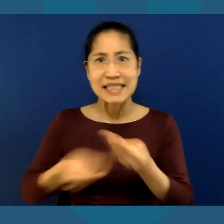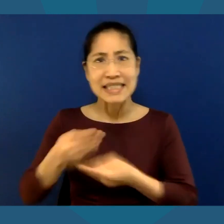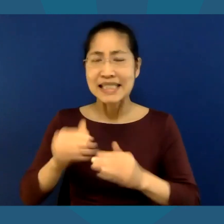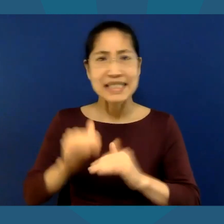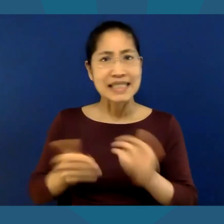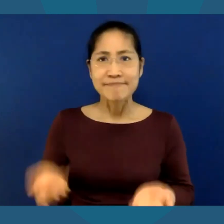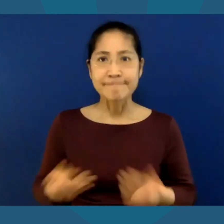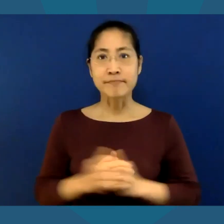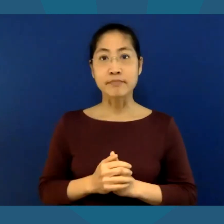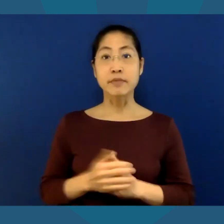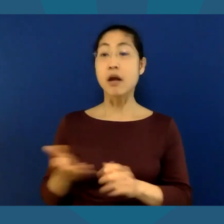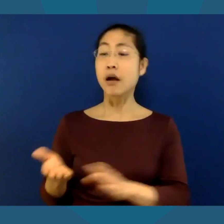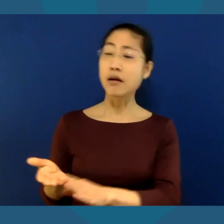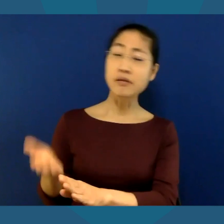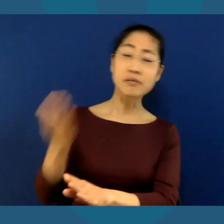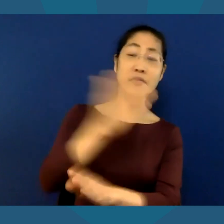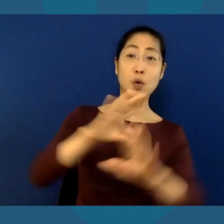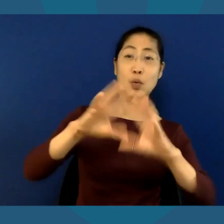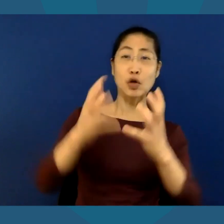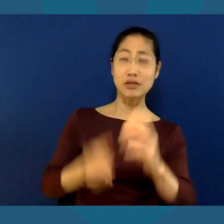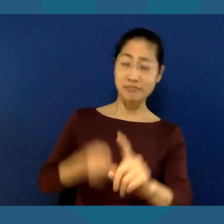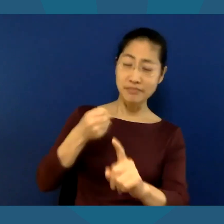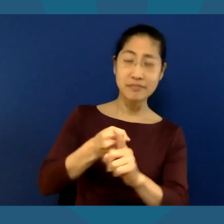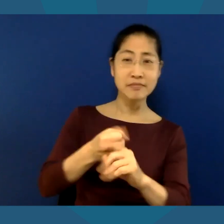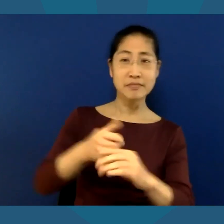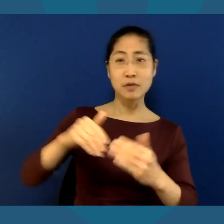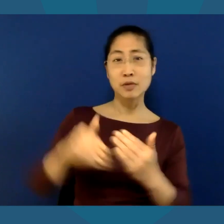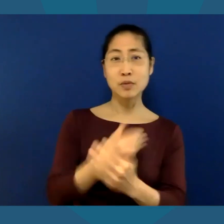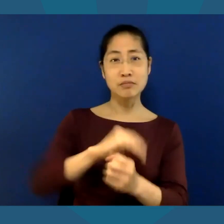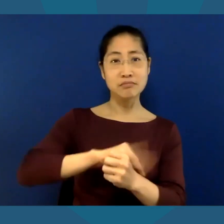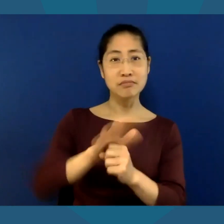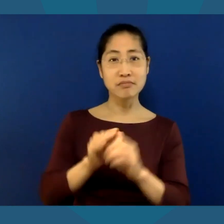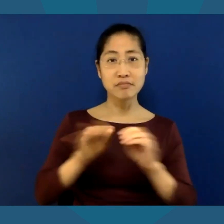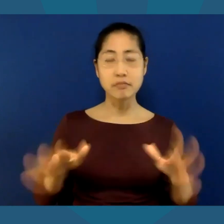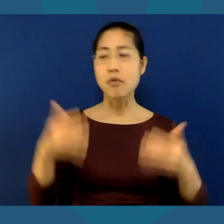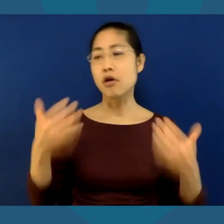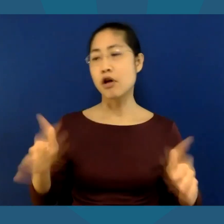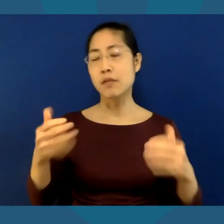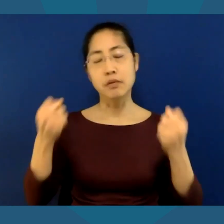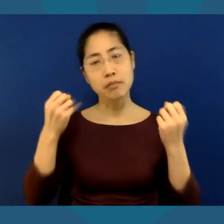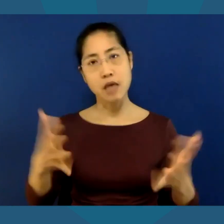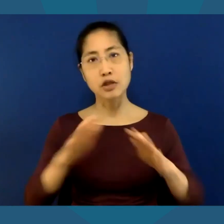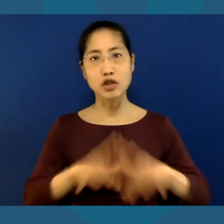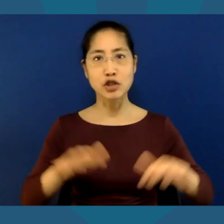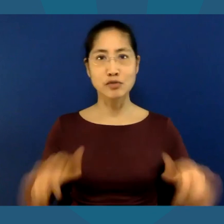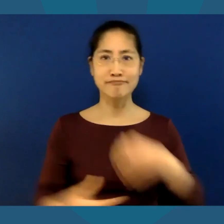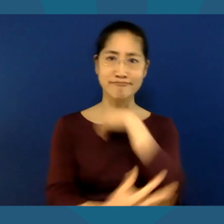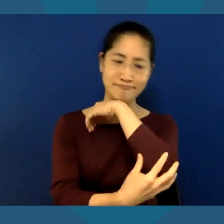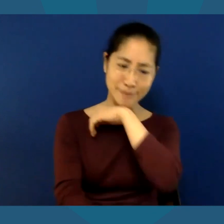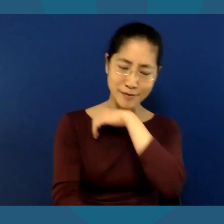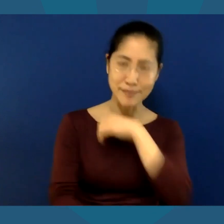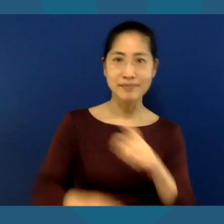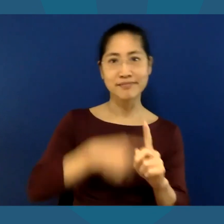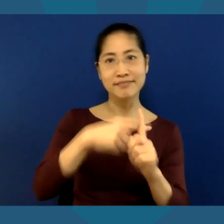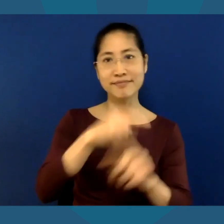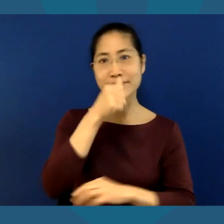Long before the world was rocked by the novel coronavirus, far too many Arizona children were living